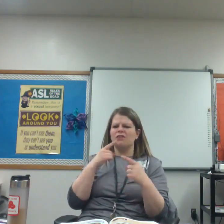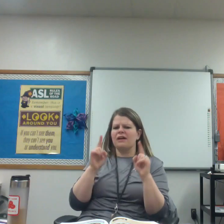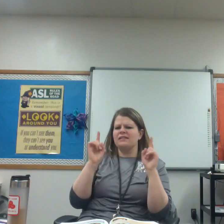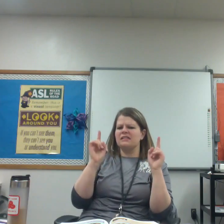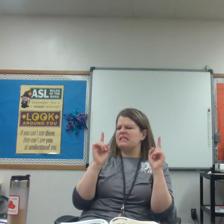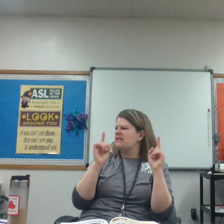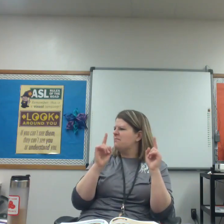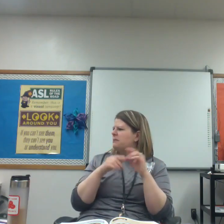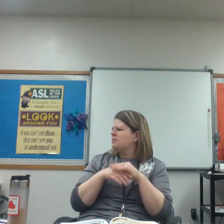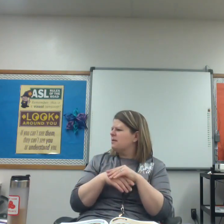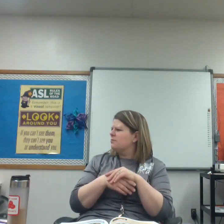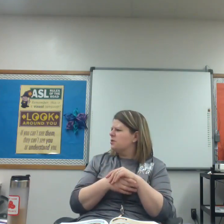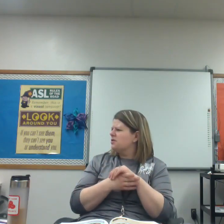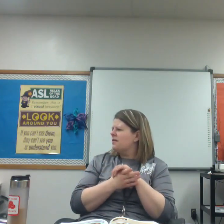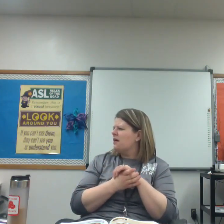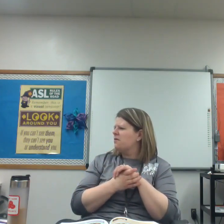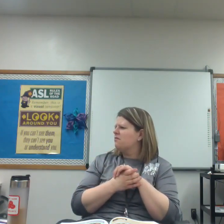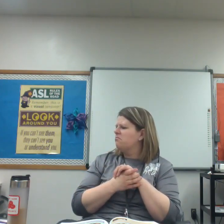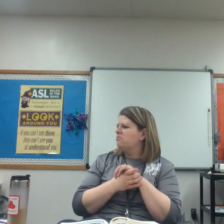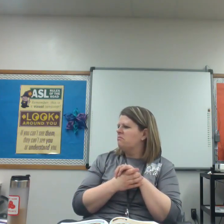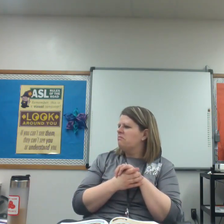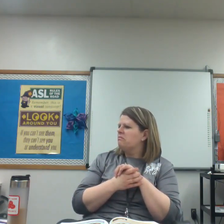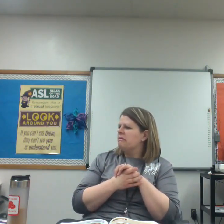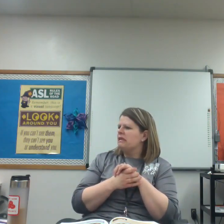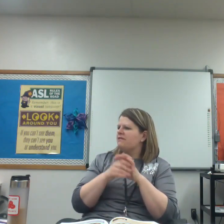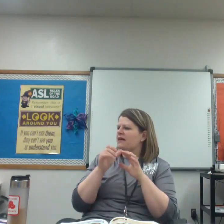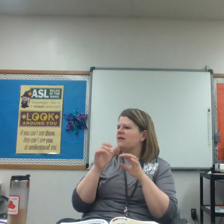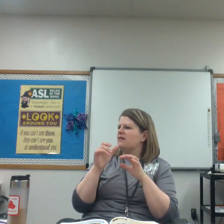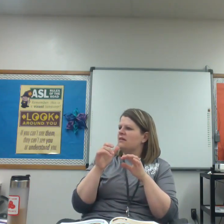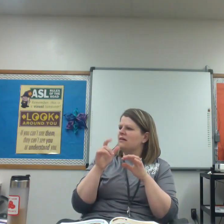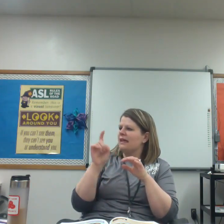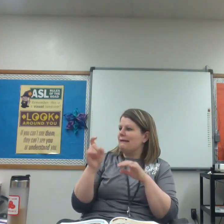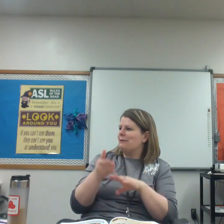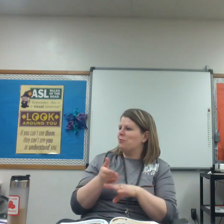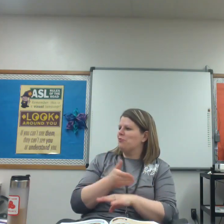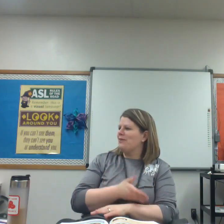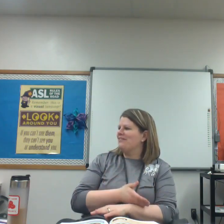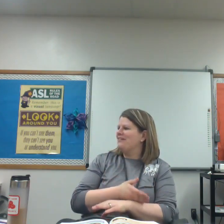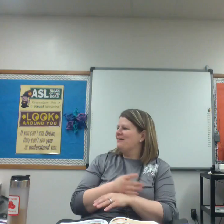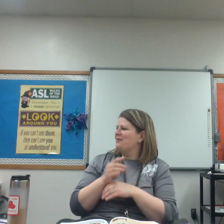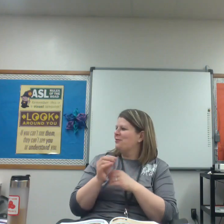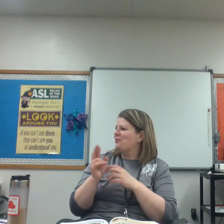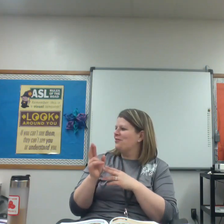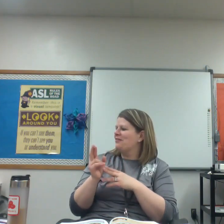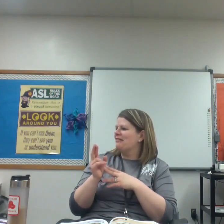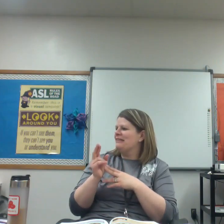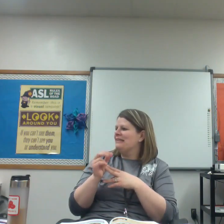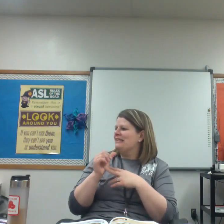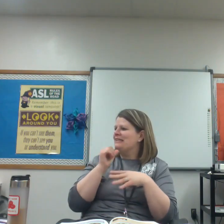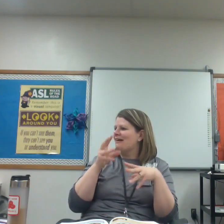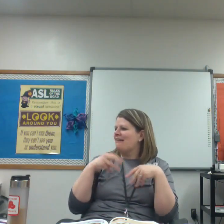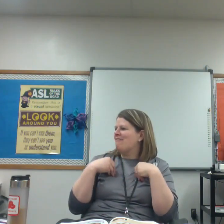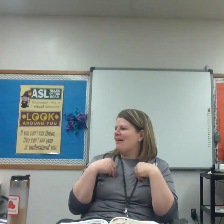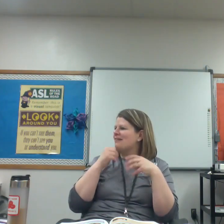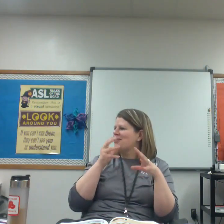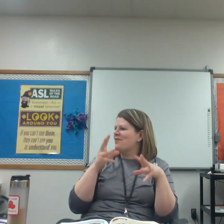or I succeeded, probably more so on that one. If I like need improvement, or not